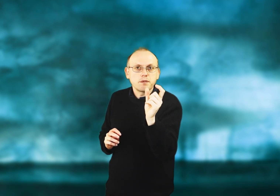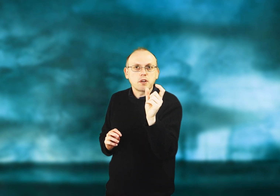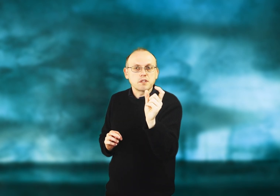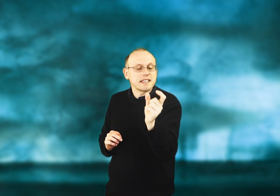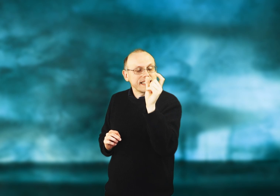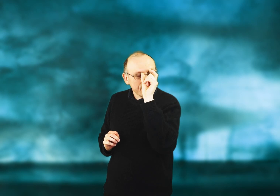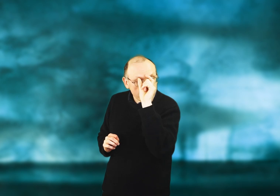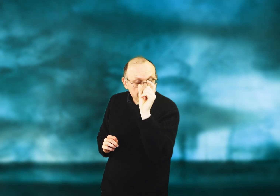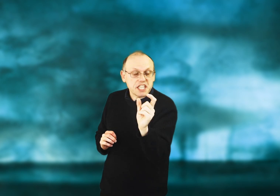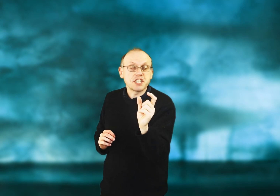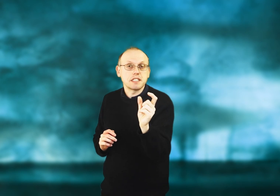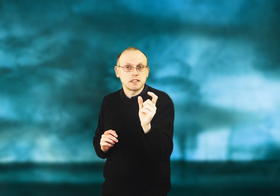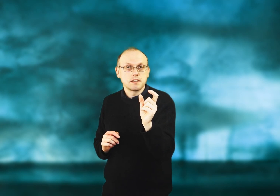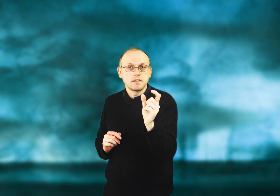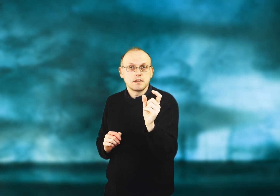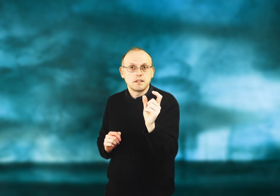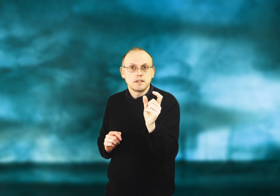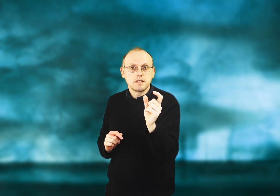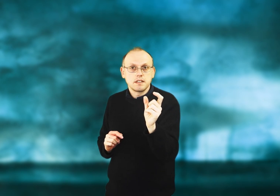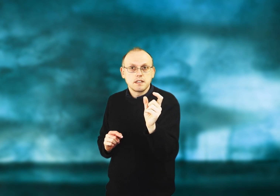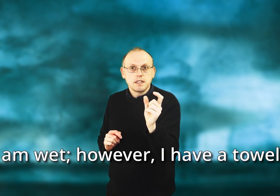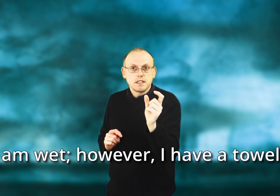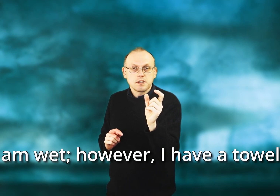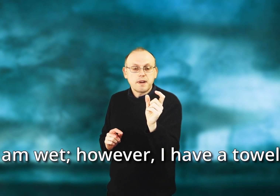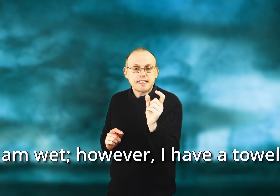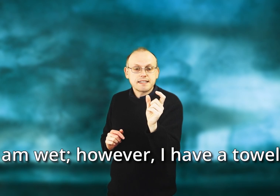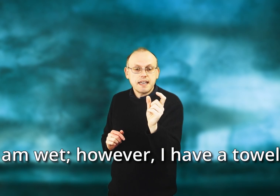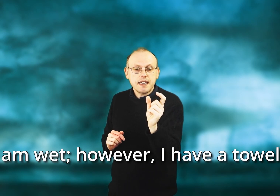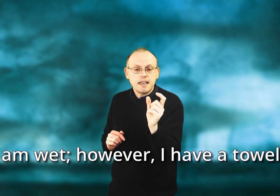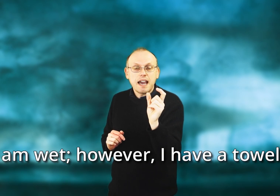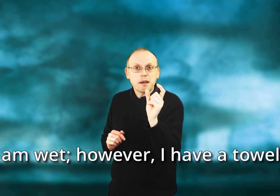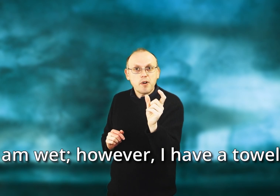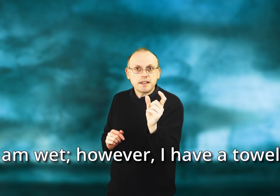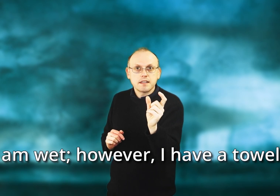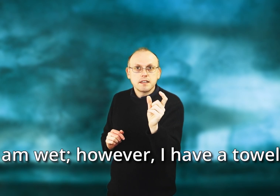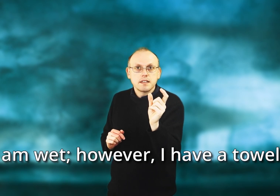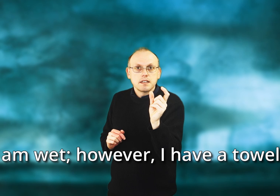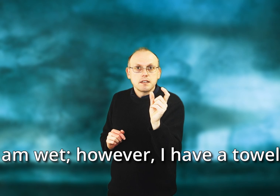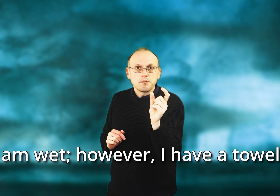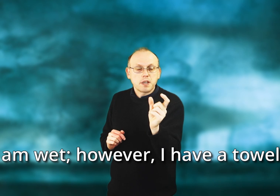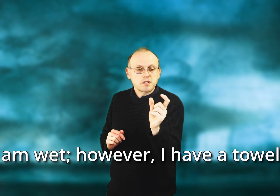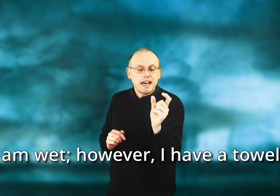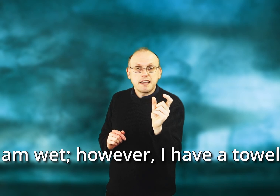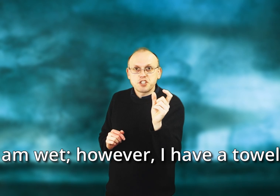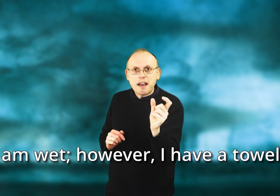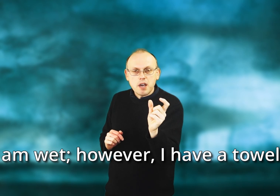clause. It never changes. So when I say I am wet because I had a shower,